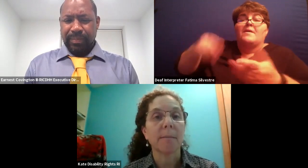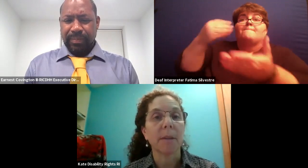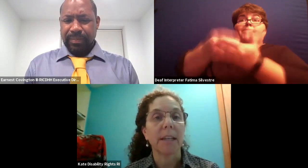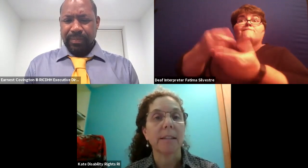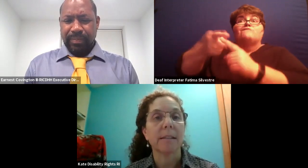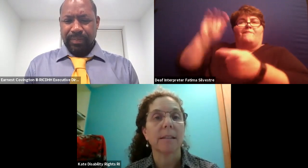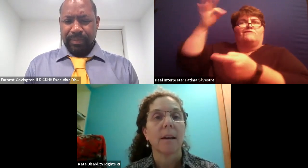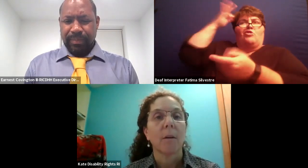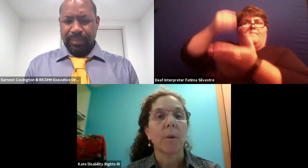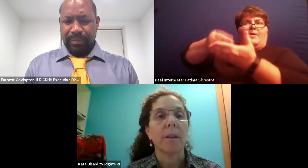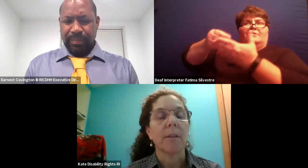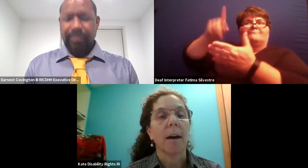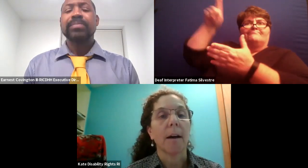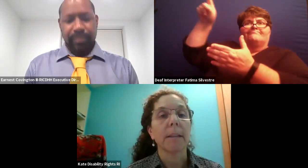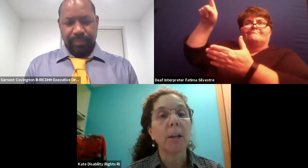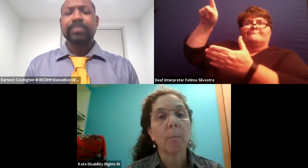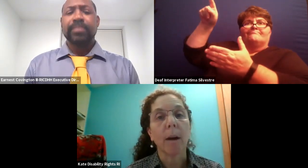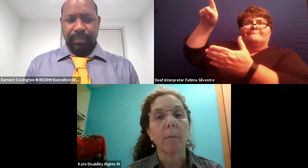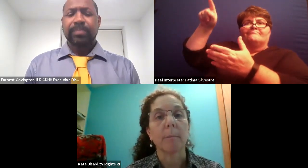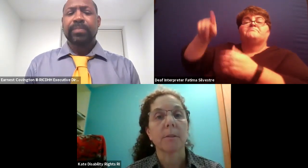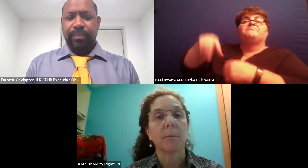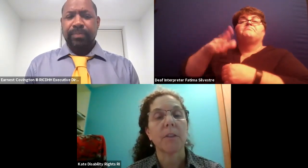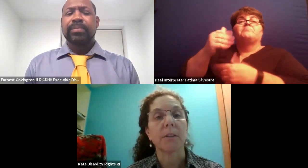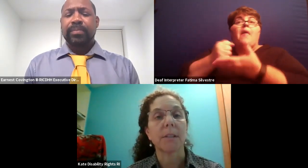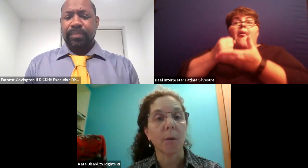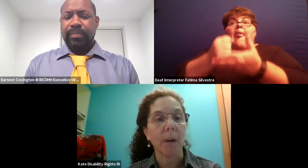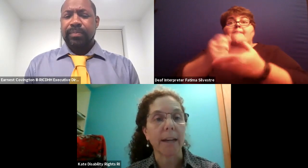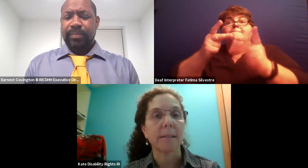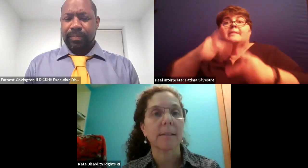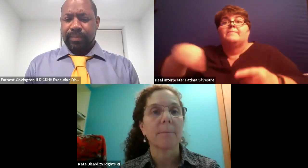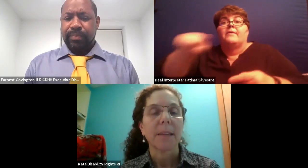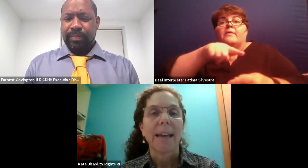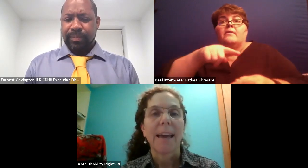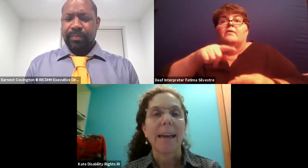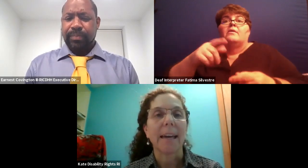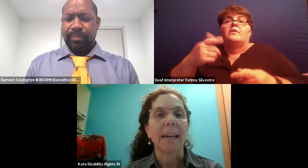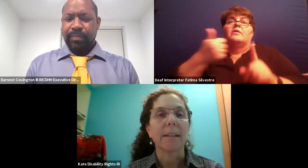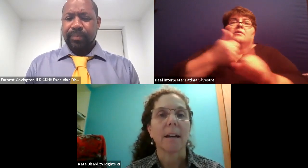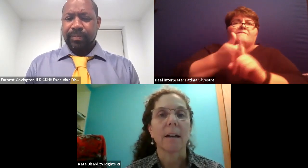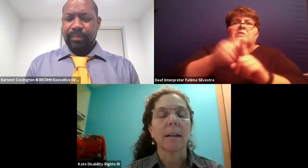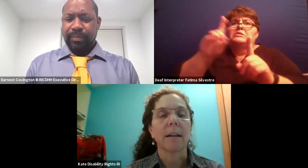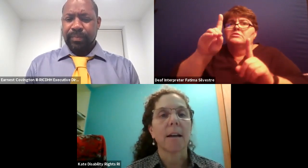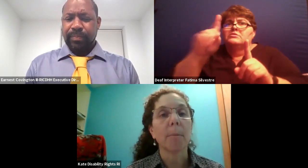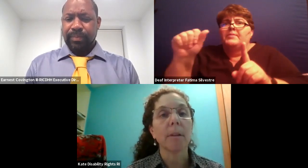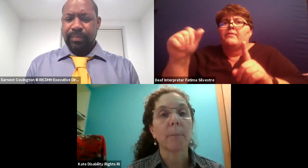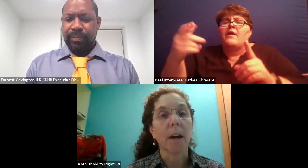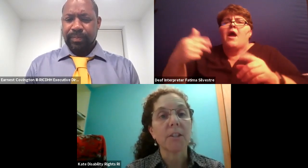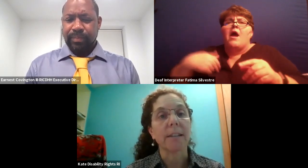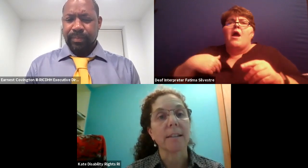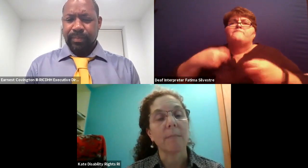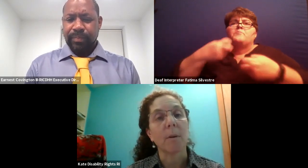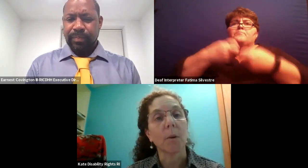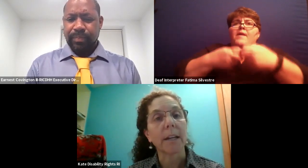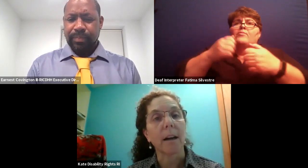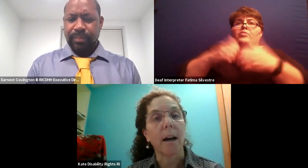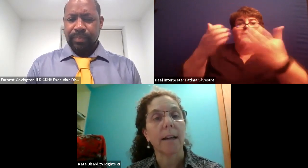with disabilities with legal problems with their civil rights. And a couple of projects